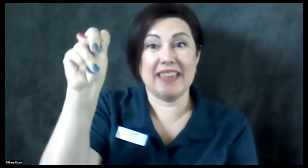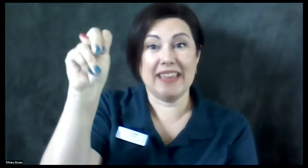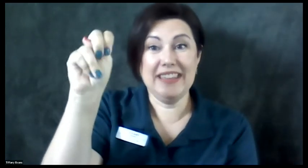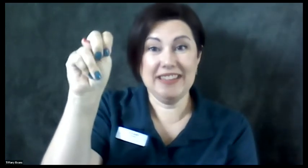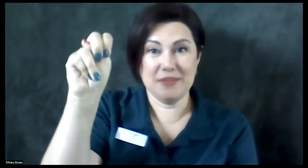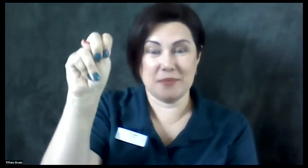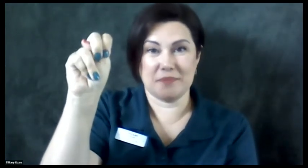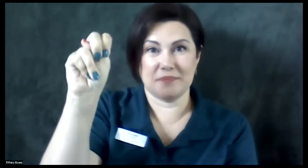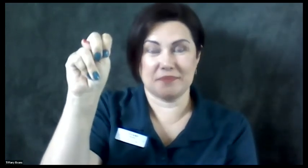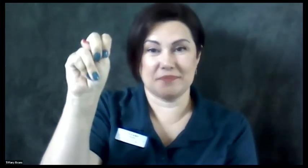N,